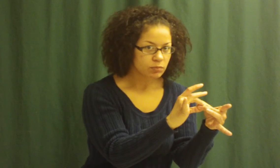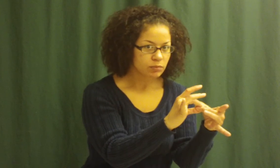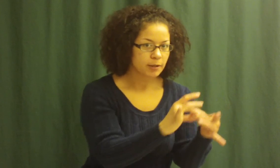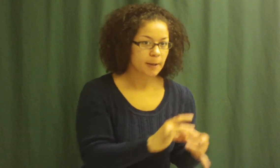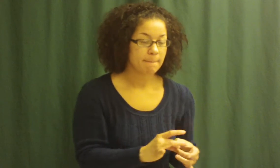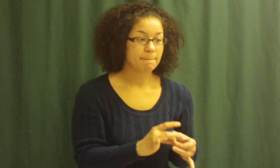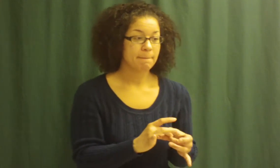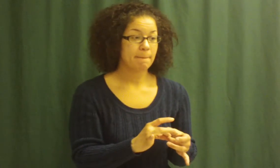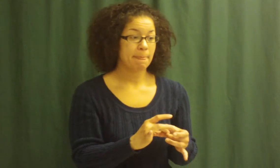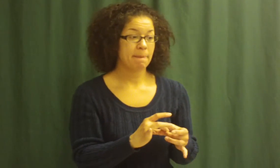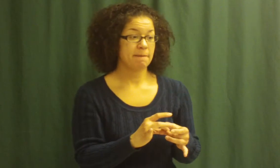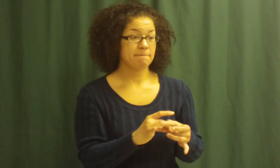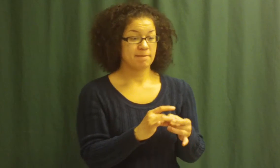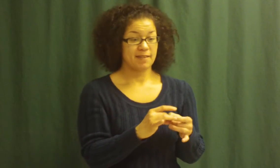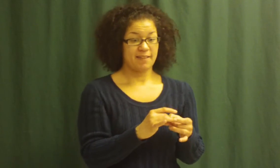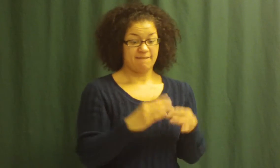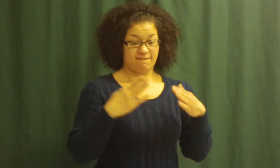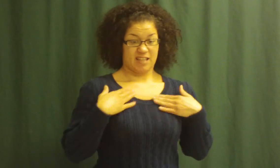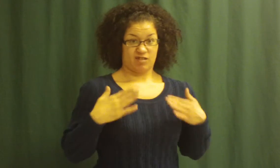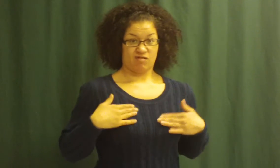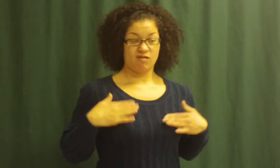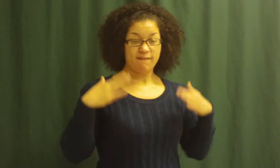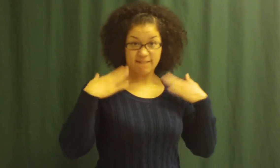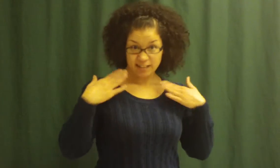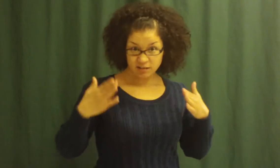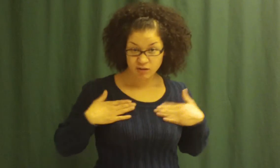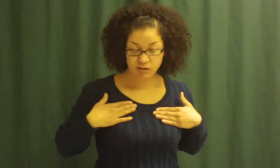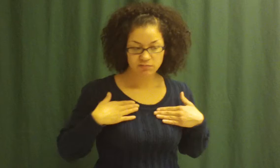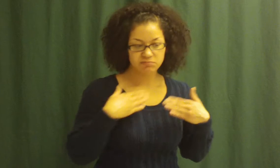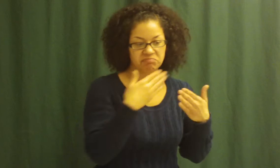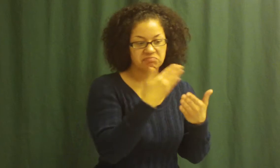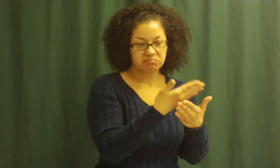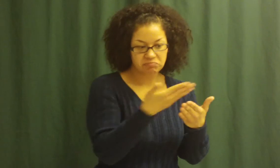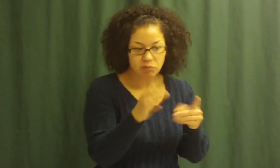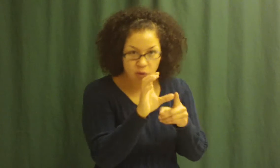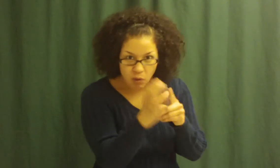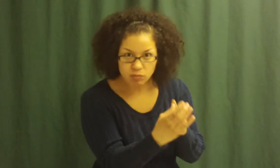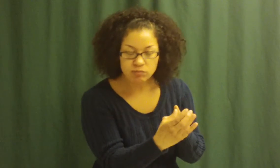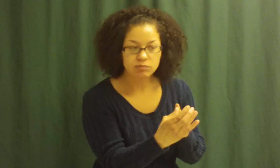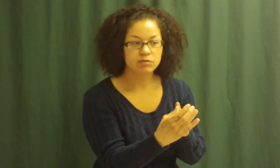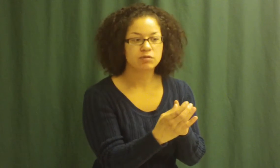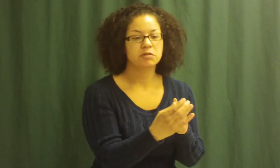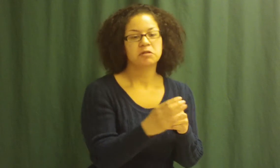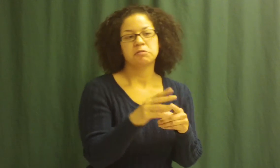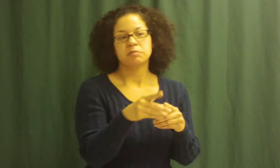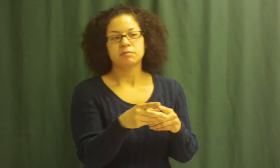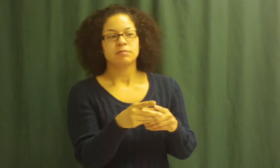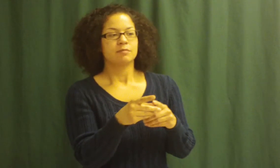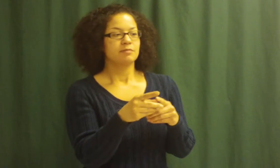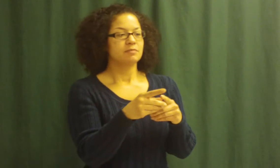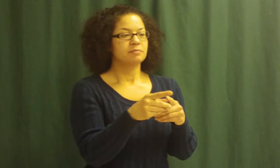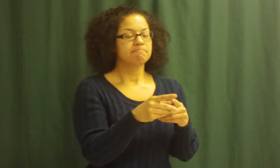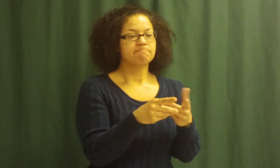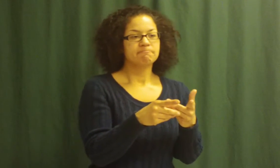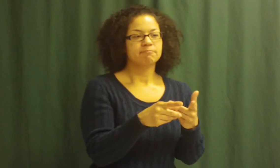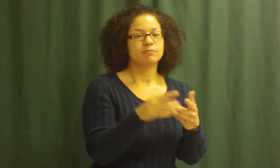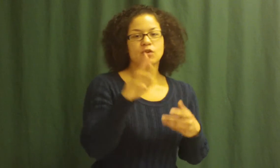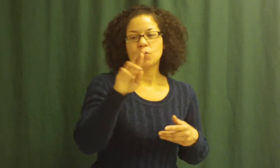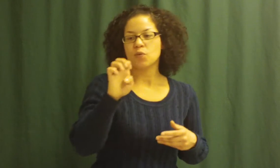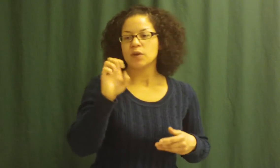Material culture refers to the physical objects, resources, and spaces that people use to define their